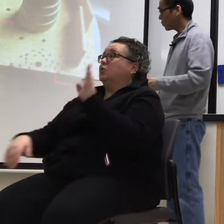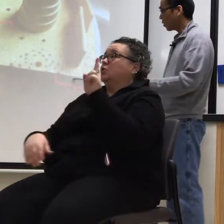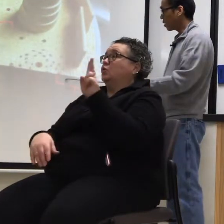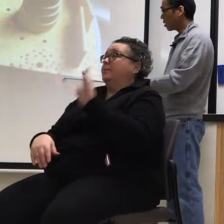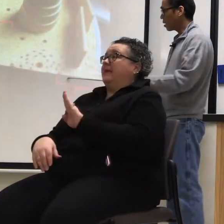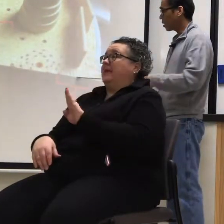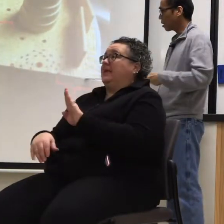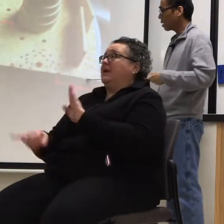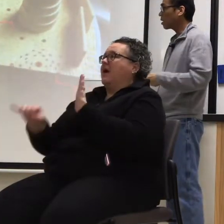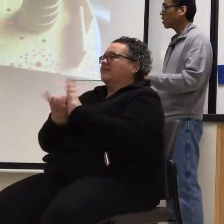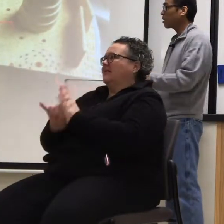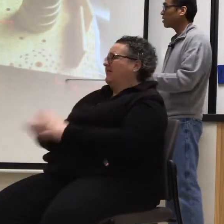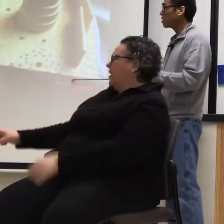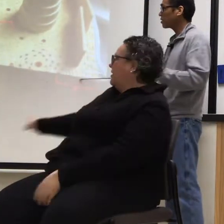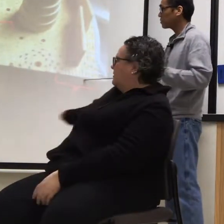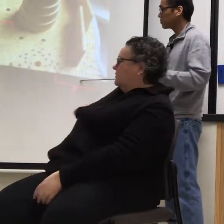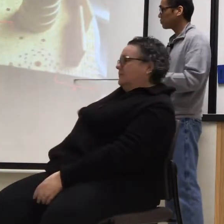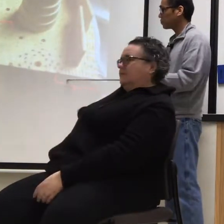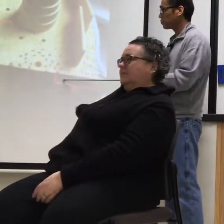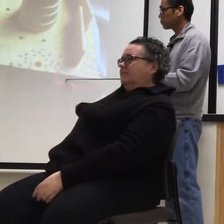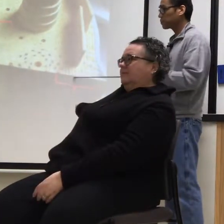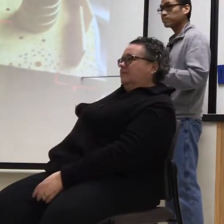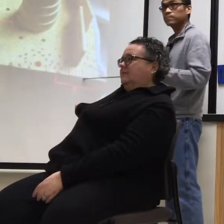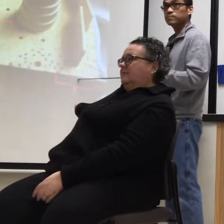identify this one.